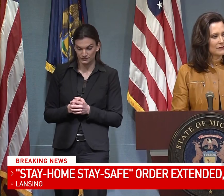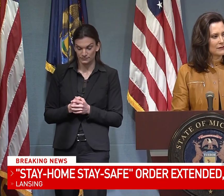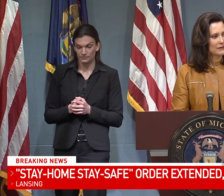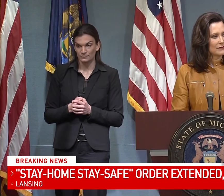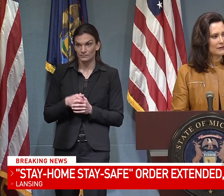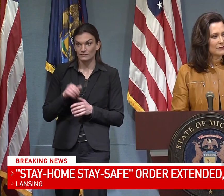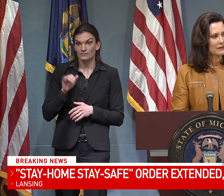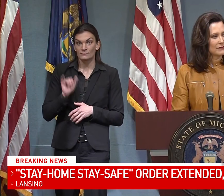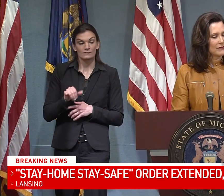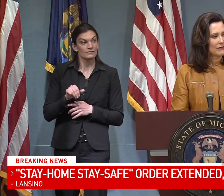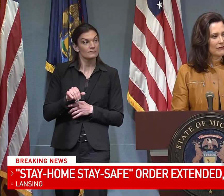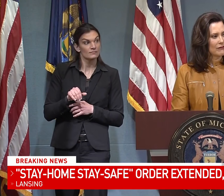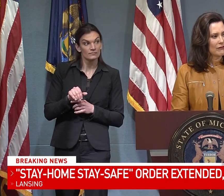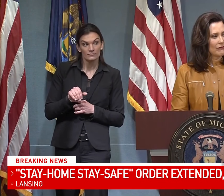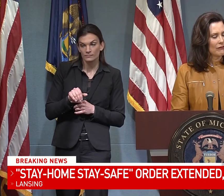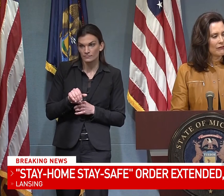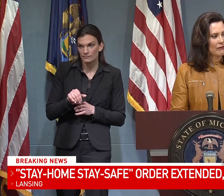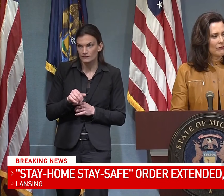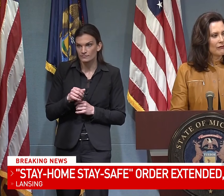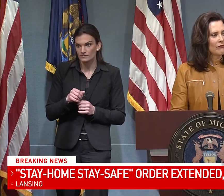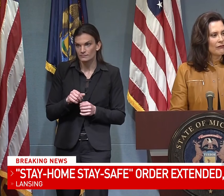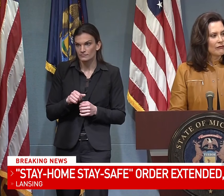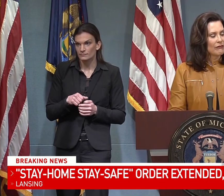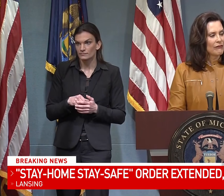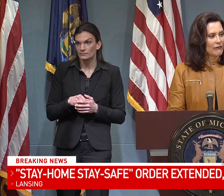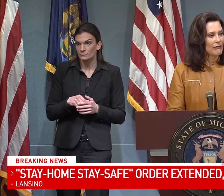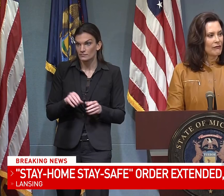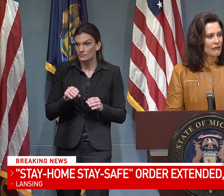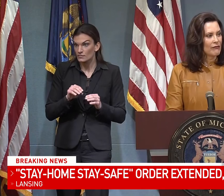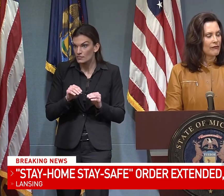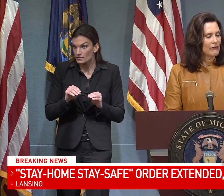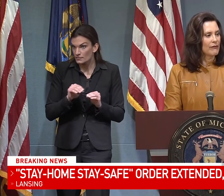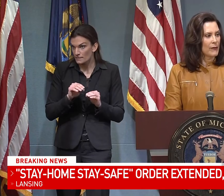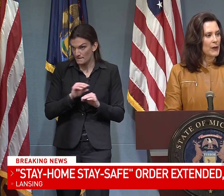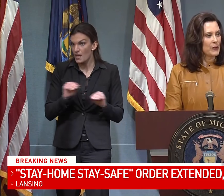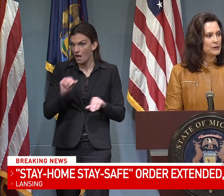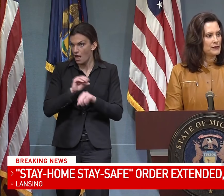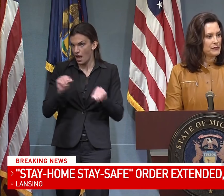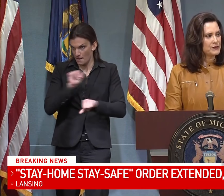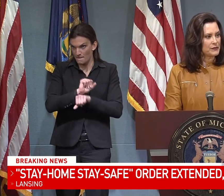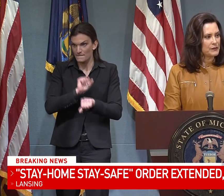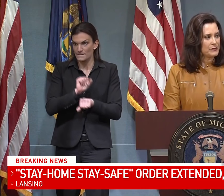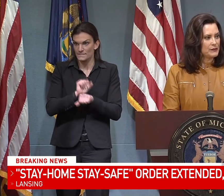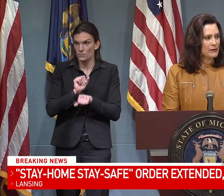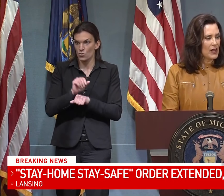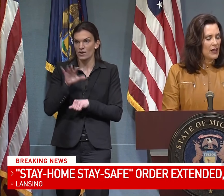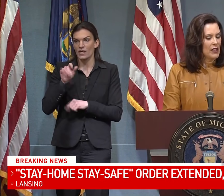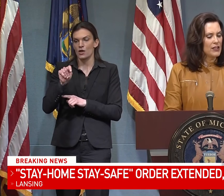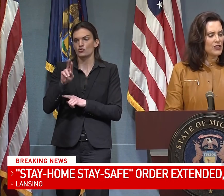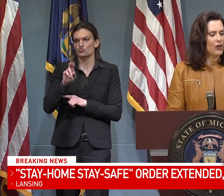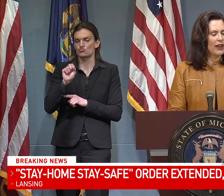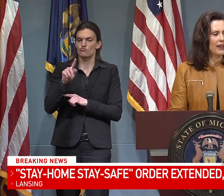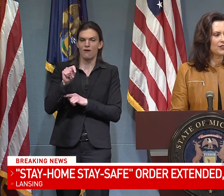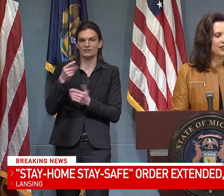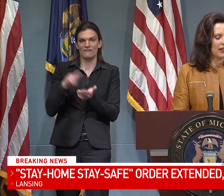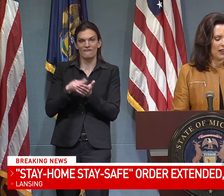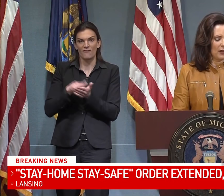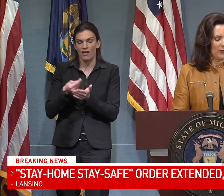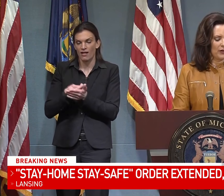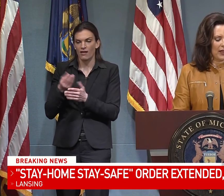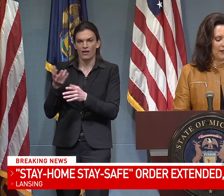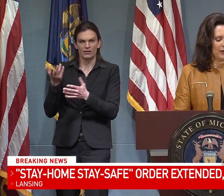Unemployment Trust Fund, and how long can we expect it to continue to be able to pay benefits? So I